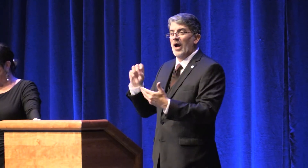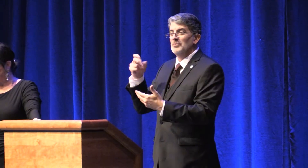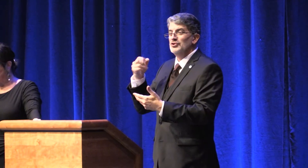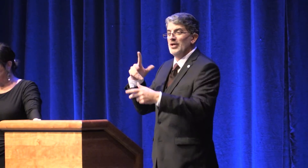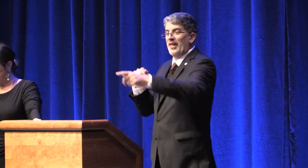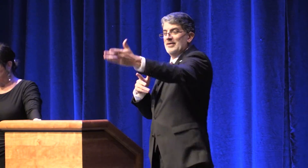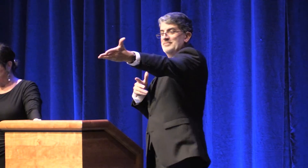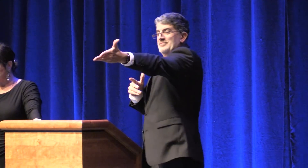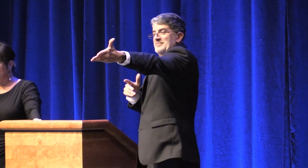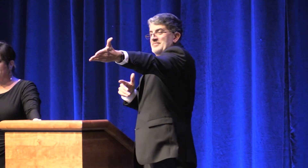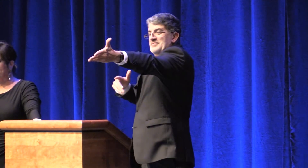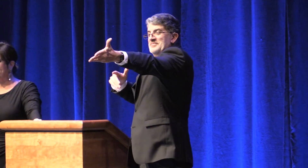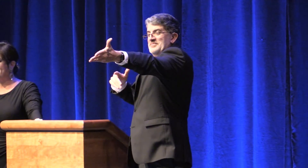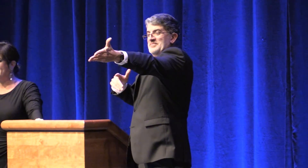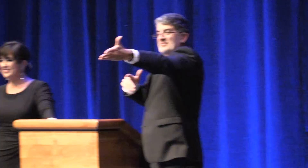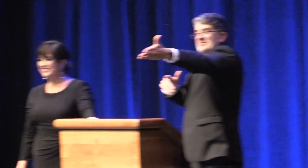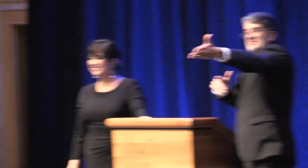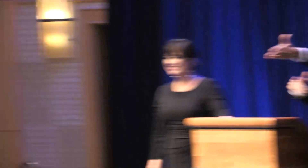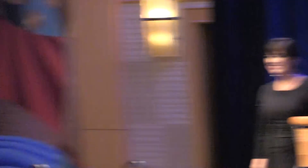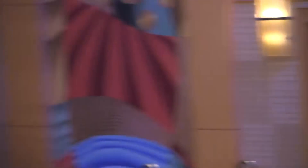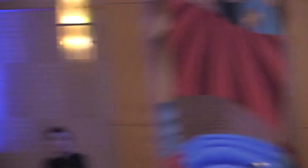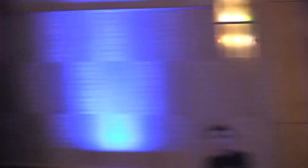of TDI. Welcome, Sheila.